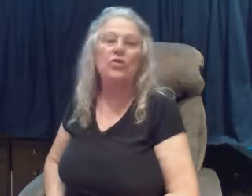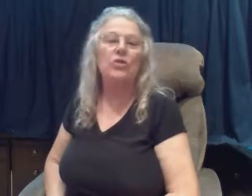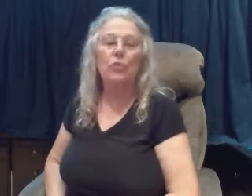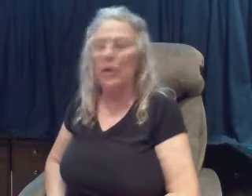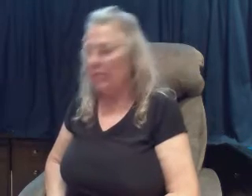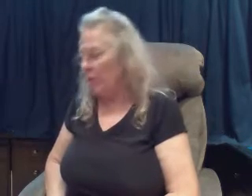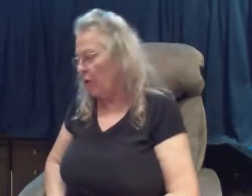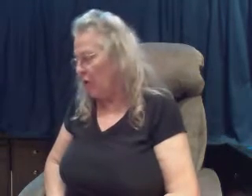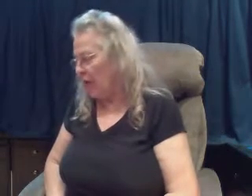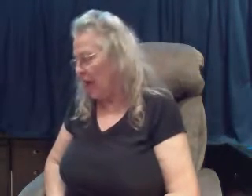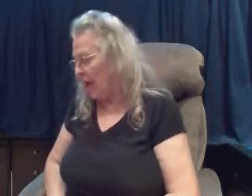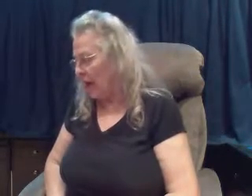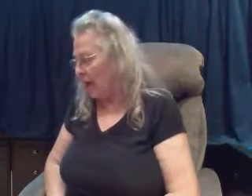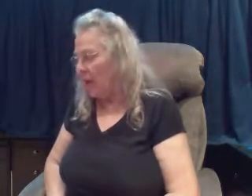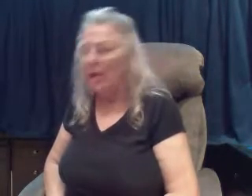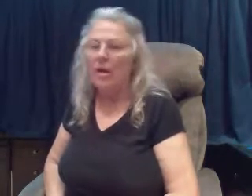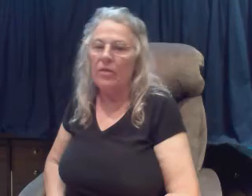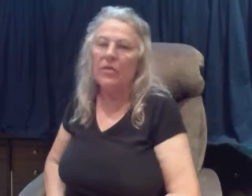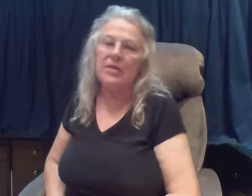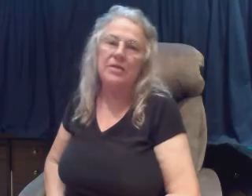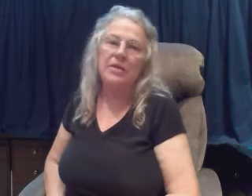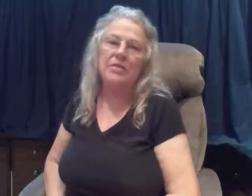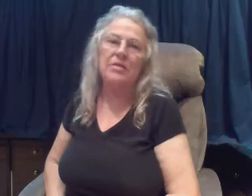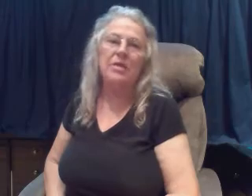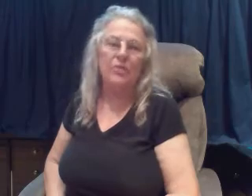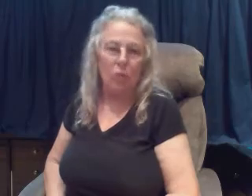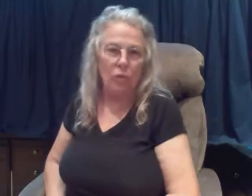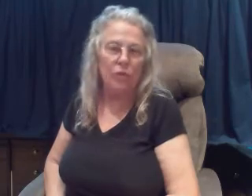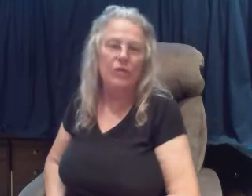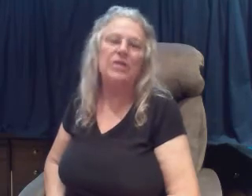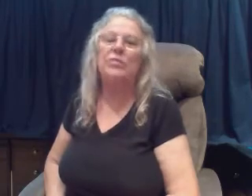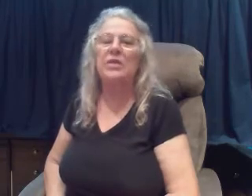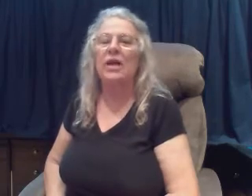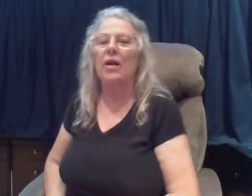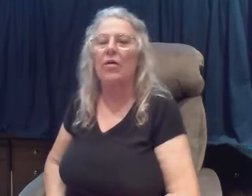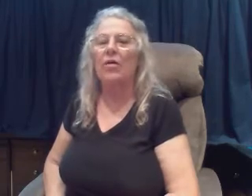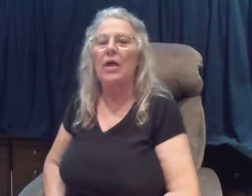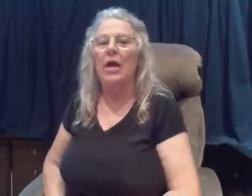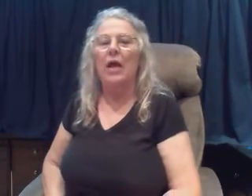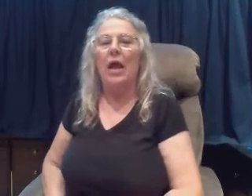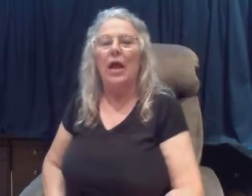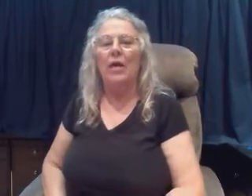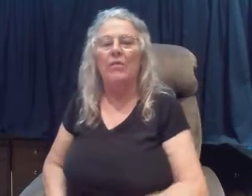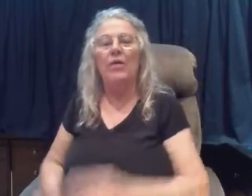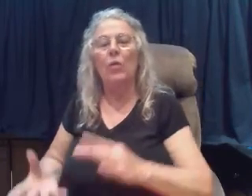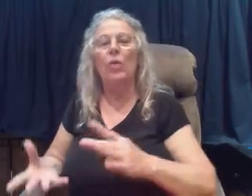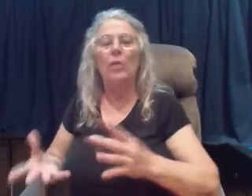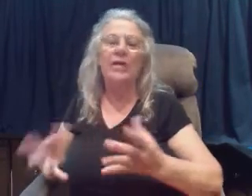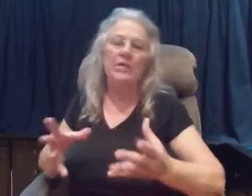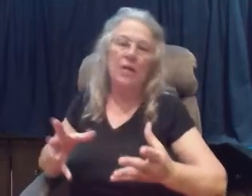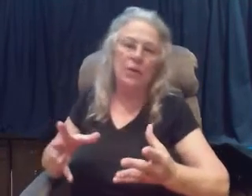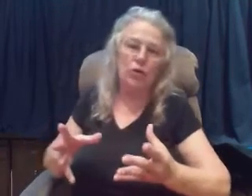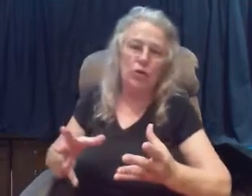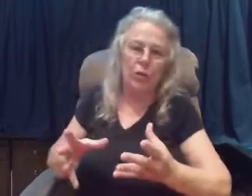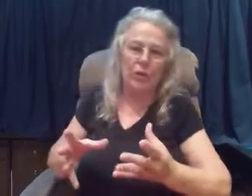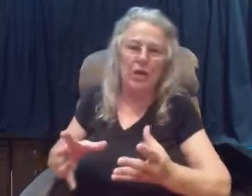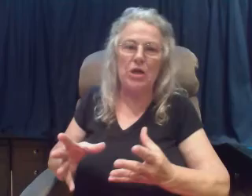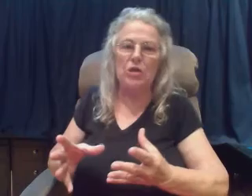Angels we have heard on high. This is an old Christmas carol, and there will be some